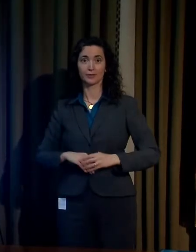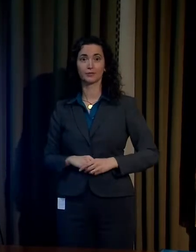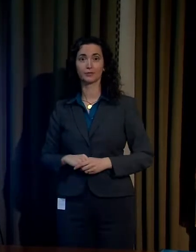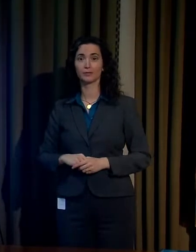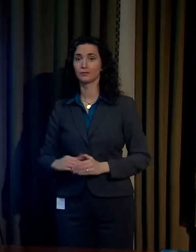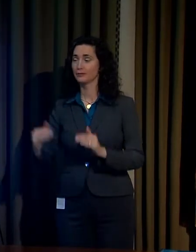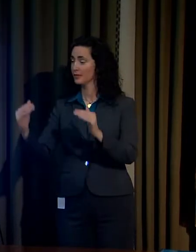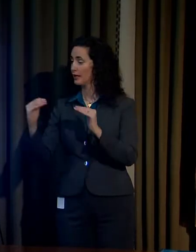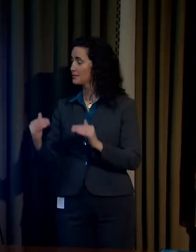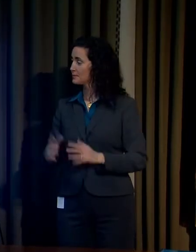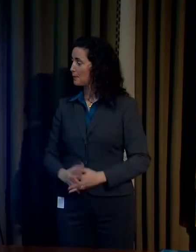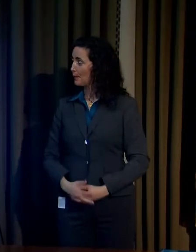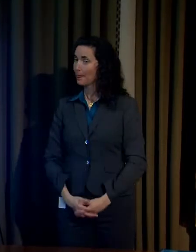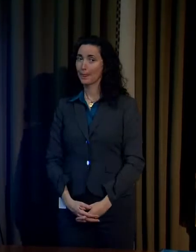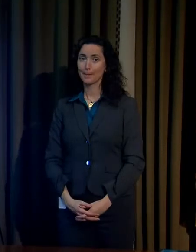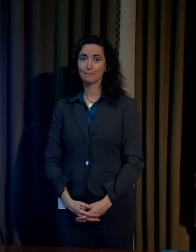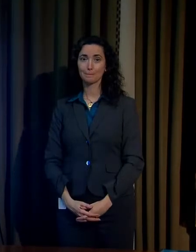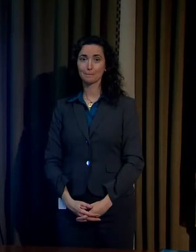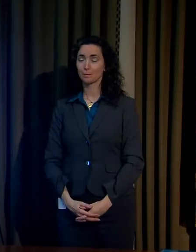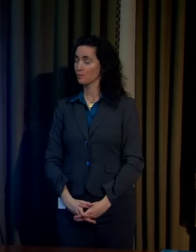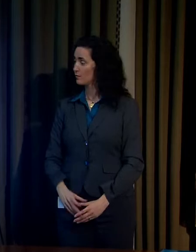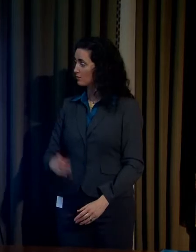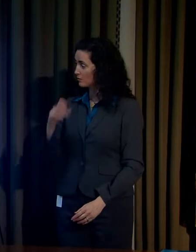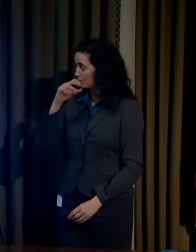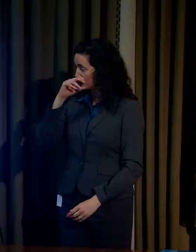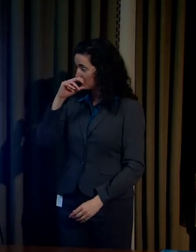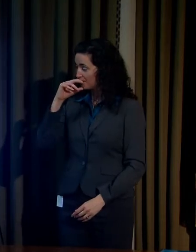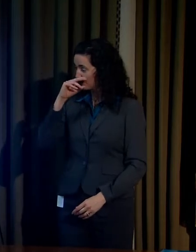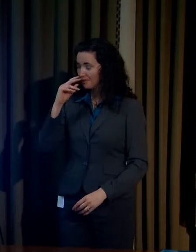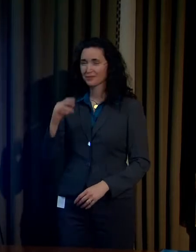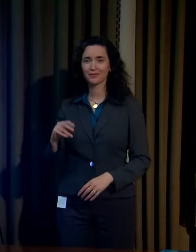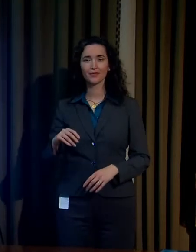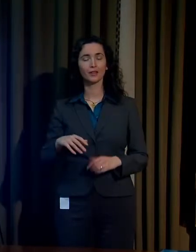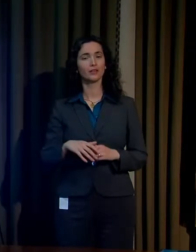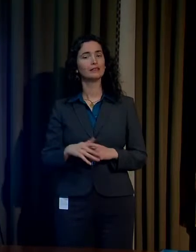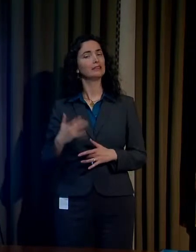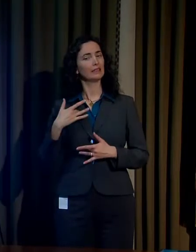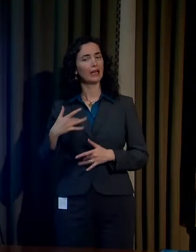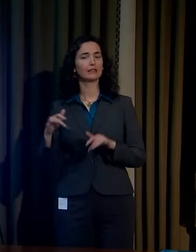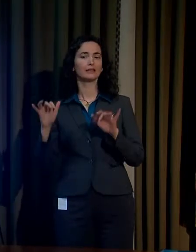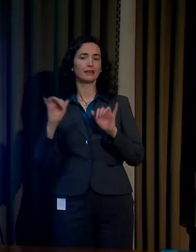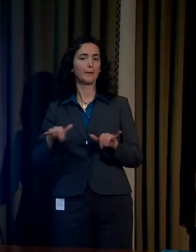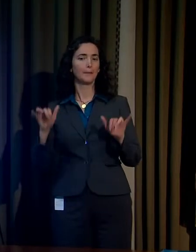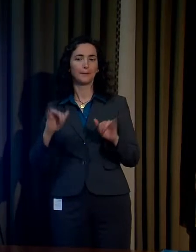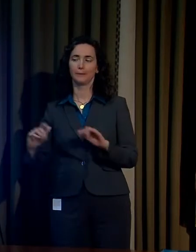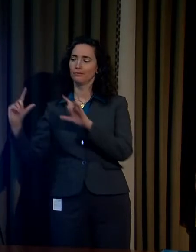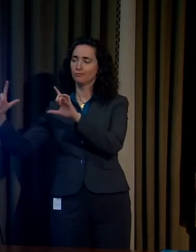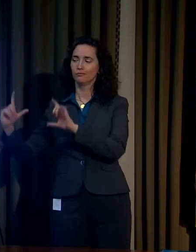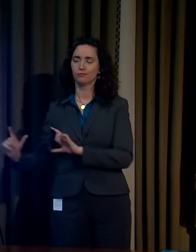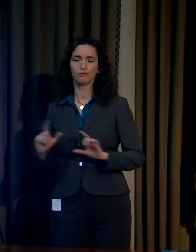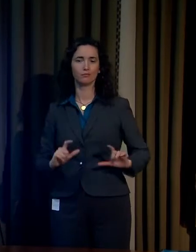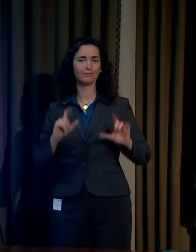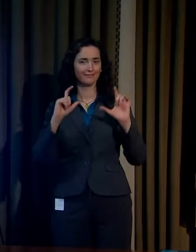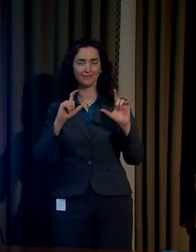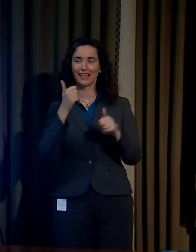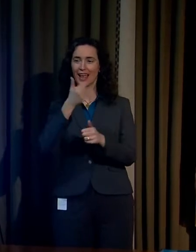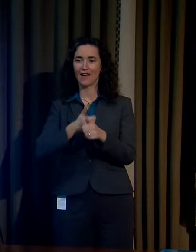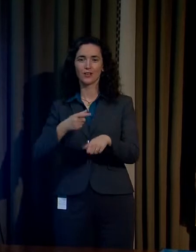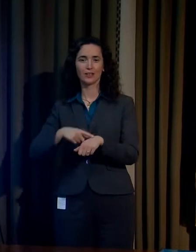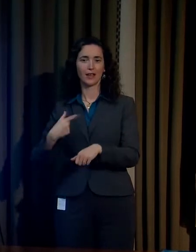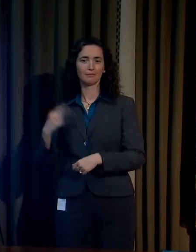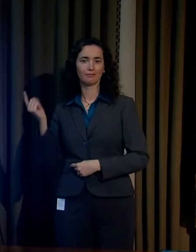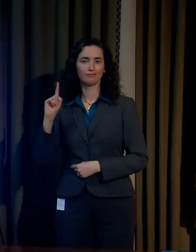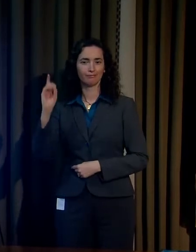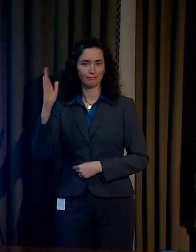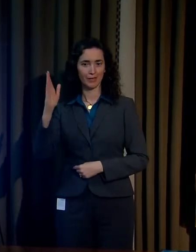The next slide, please. We'll go through the same kind of other graphs that we usually look at every time we meet. On the